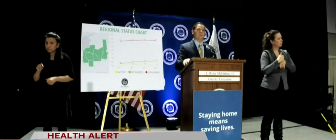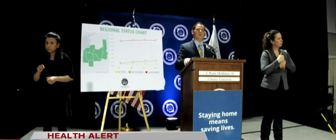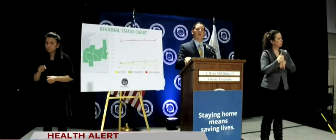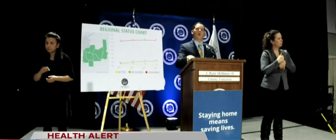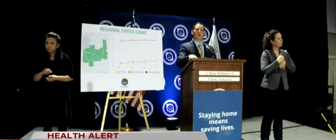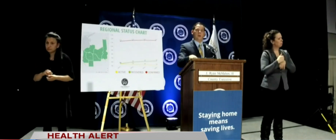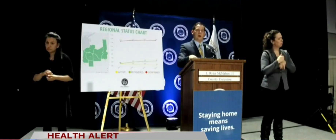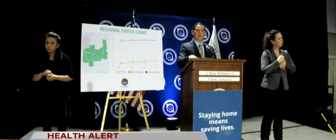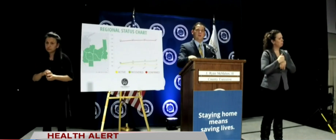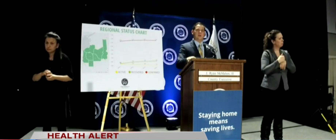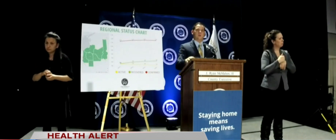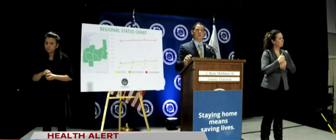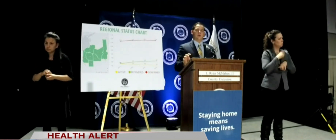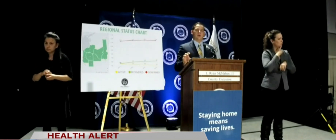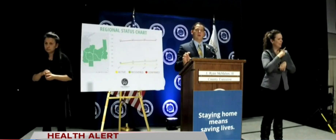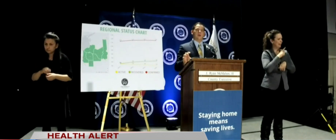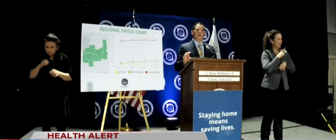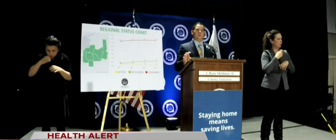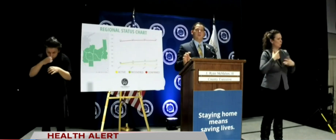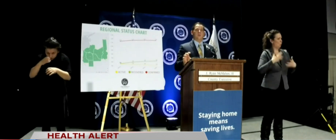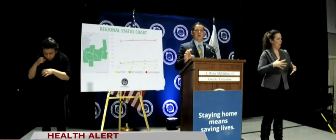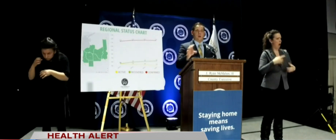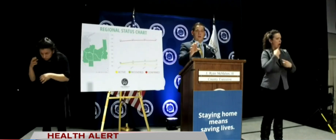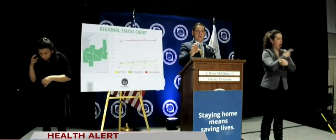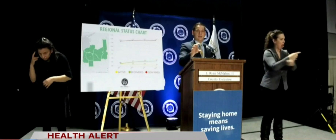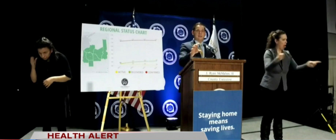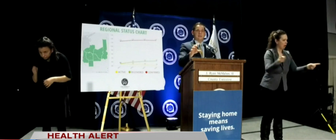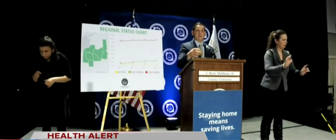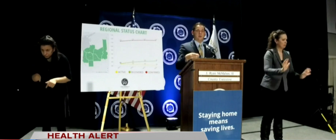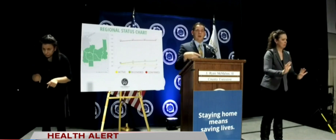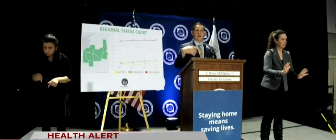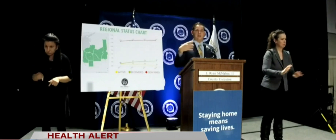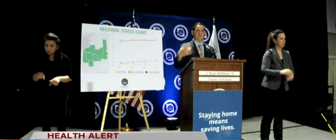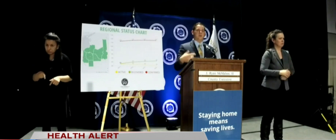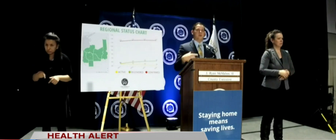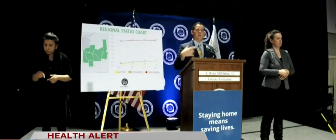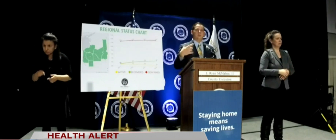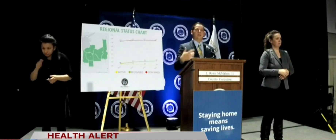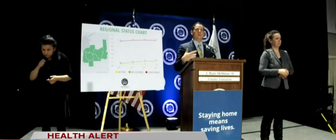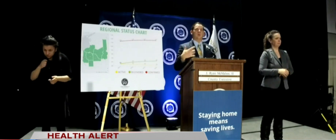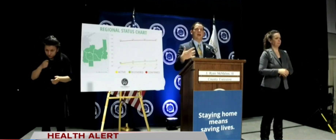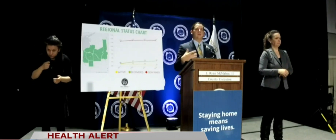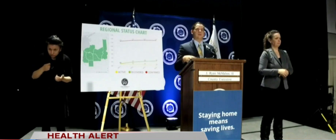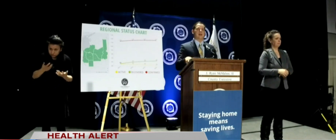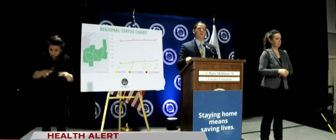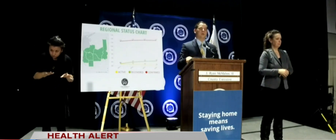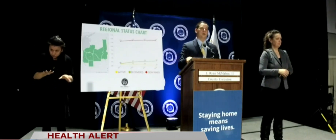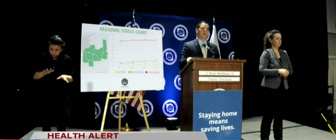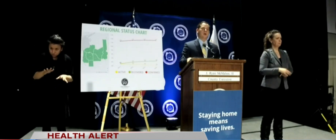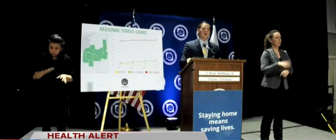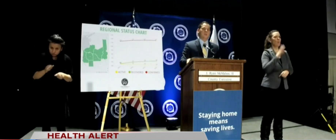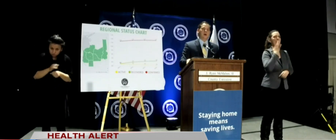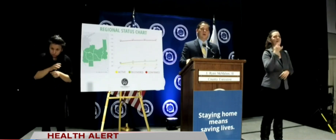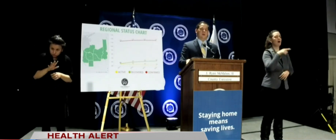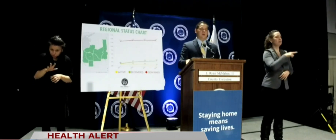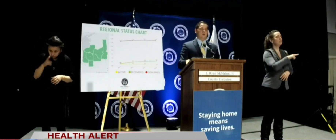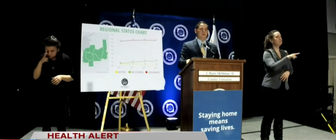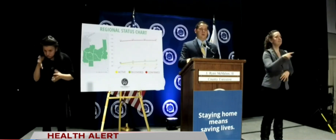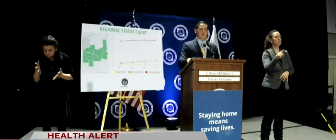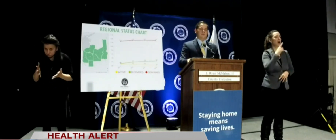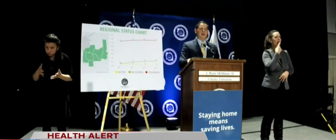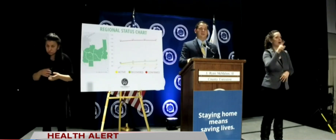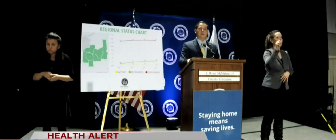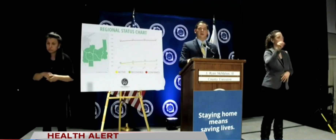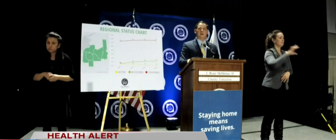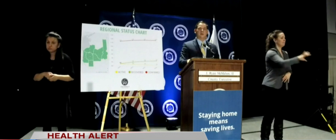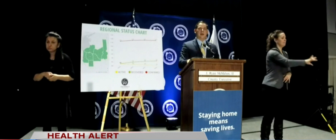want people knowing about it because that would create people wanting to go to get testing, and they wanted to be completely random sampling. But it was